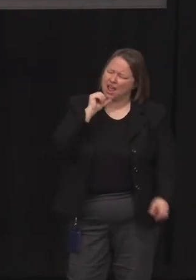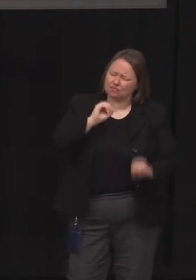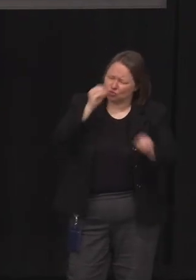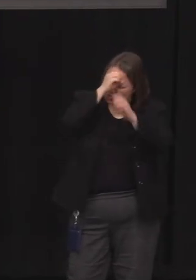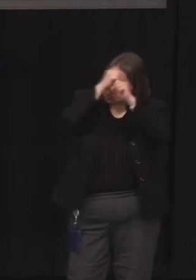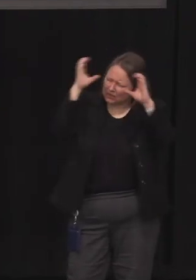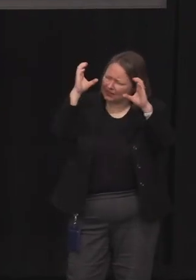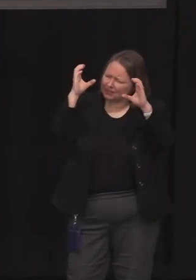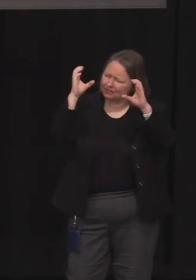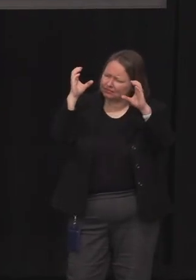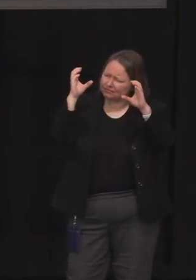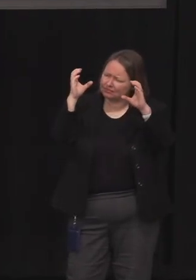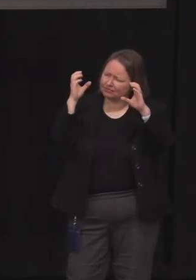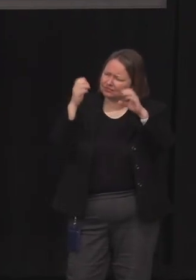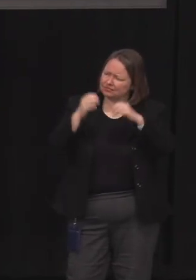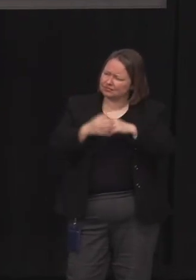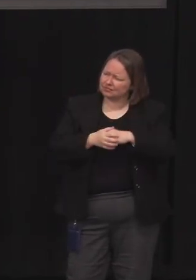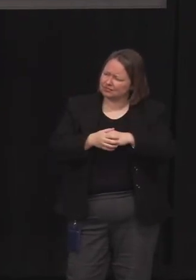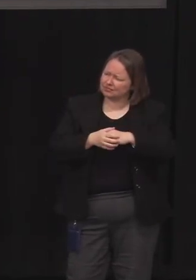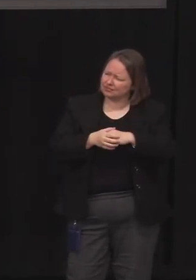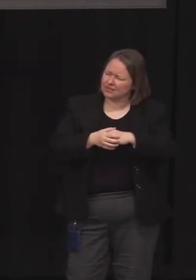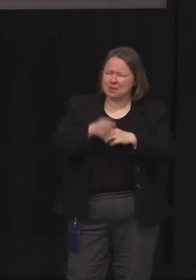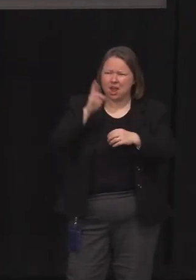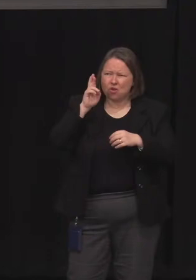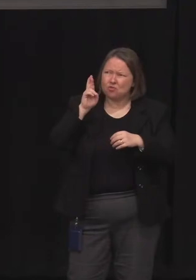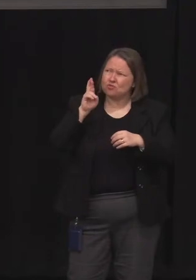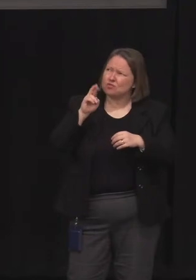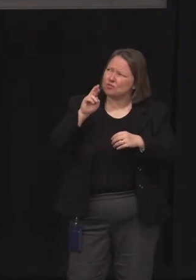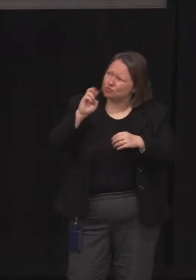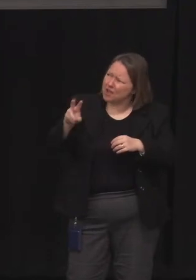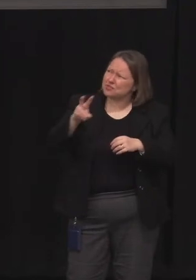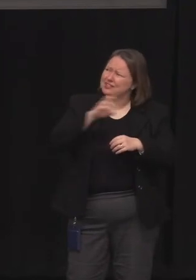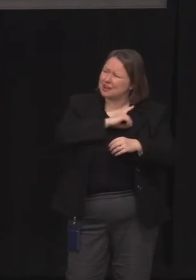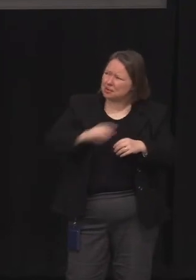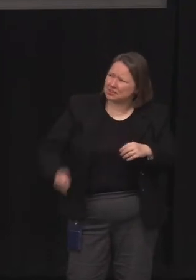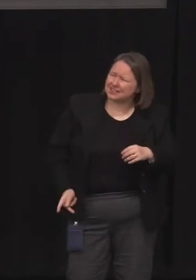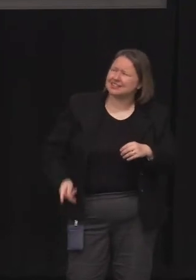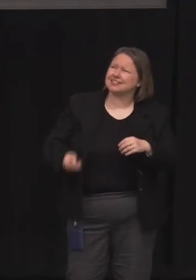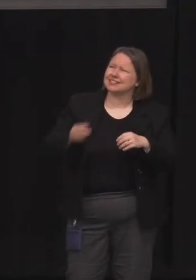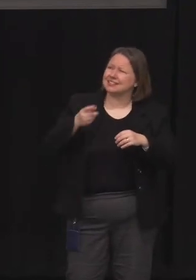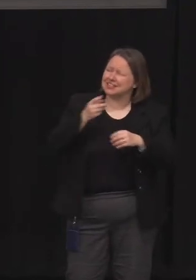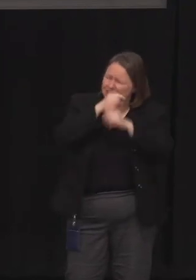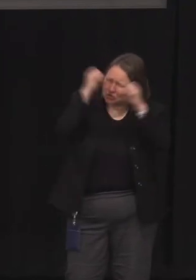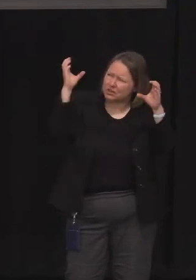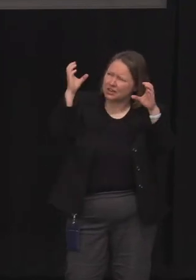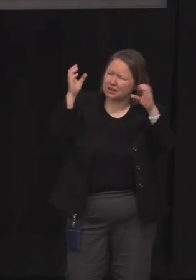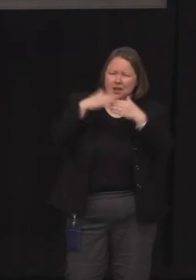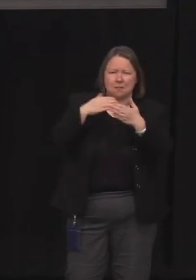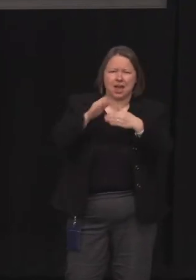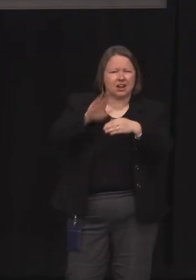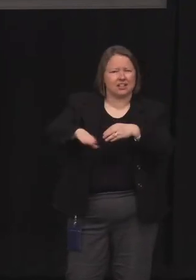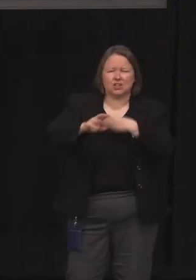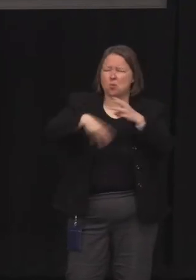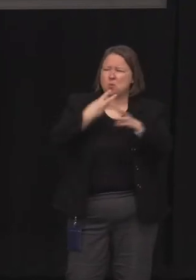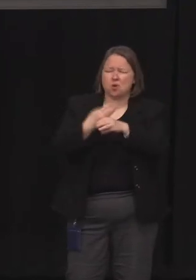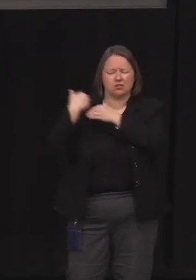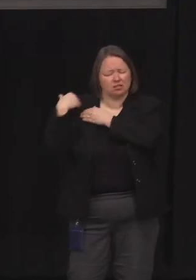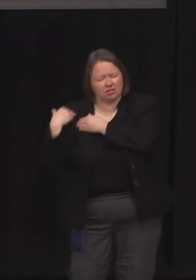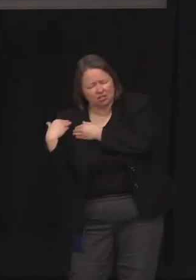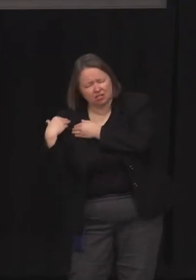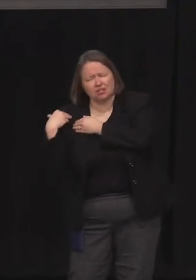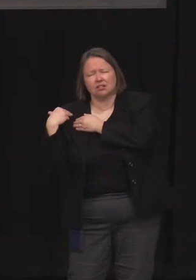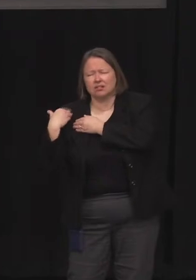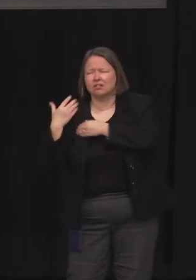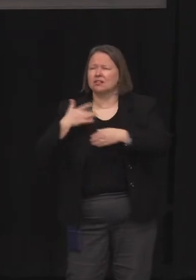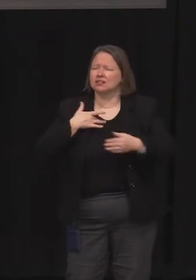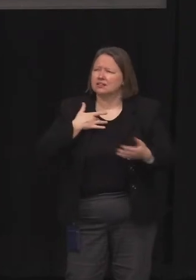dream? I mean, Reverend Dr. King dreamed even when the weight of the world was on his shoulders. And he lived a